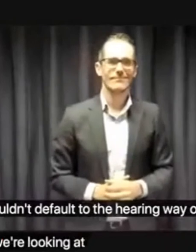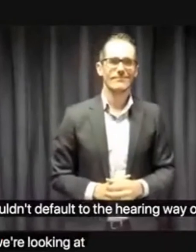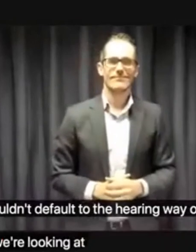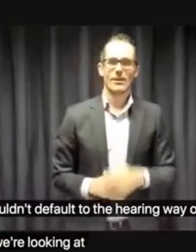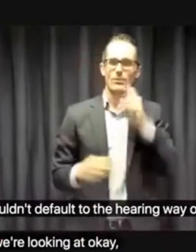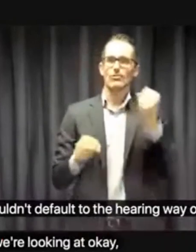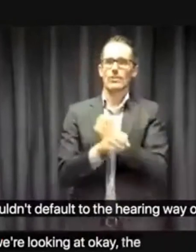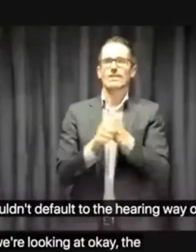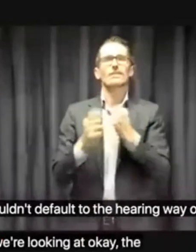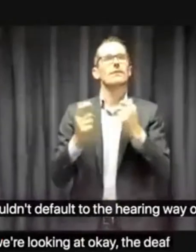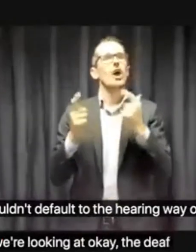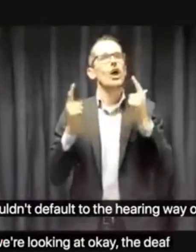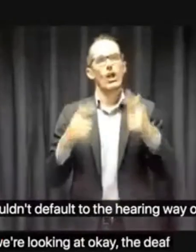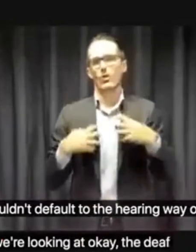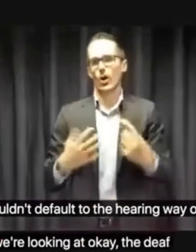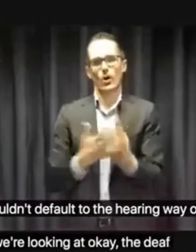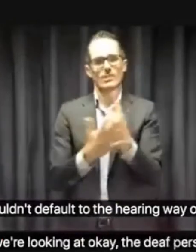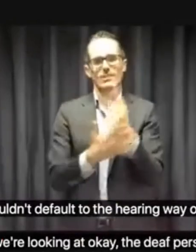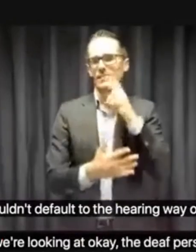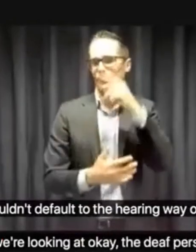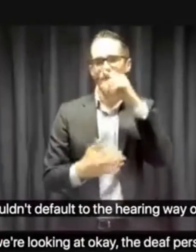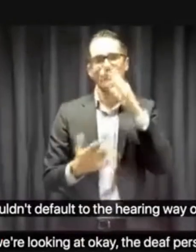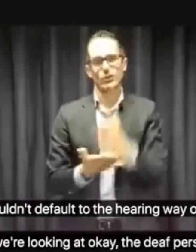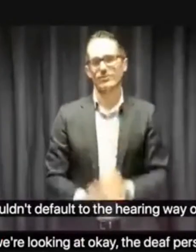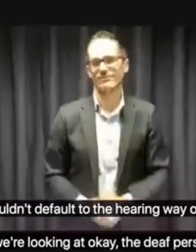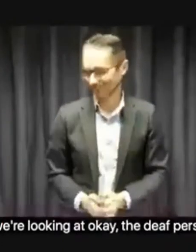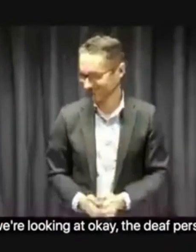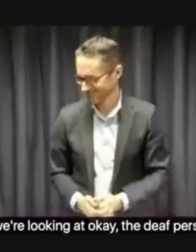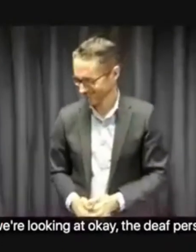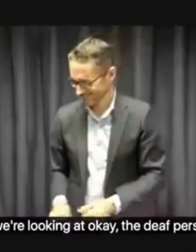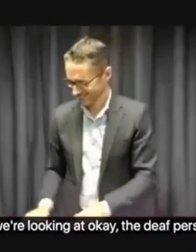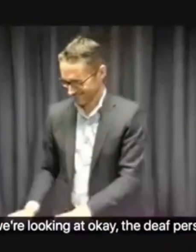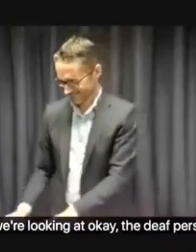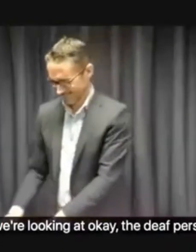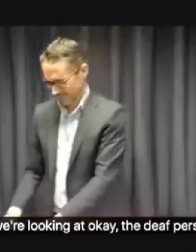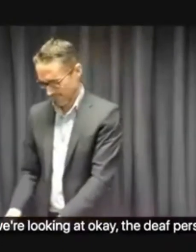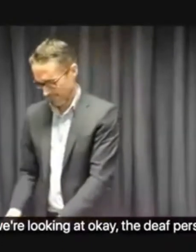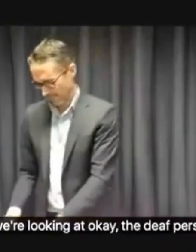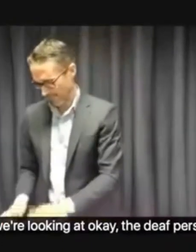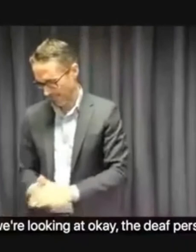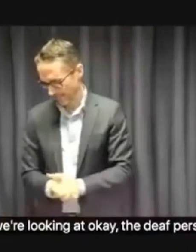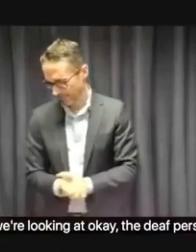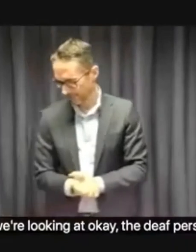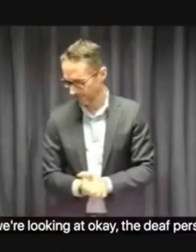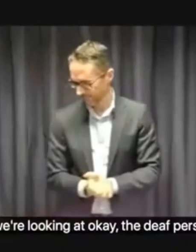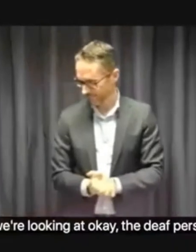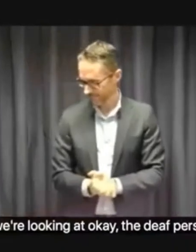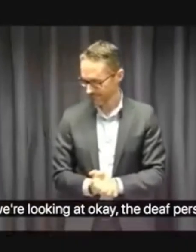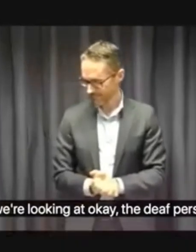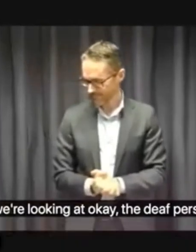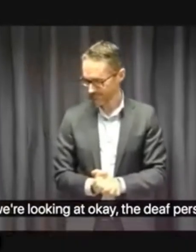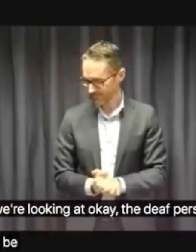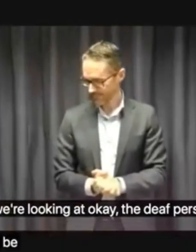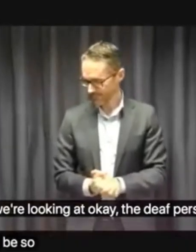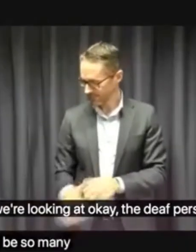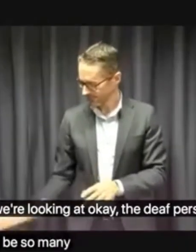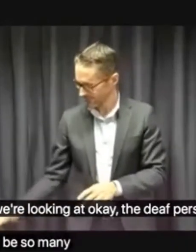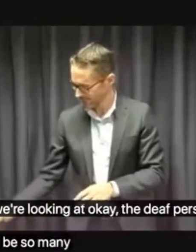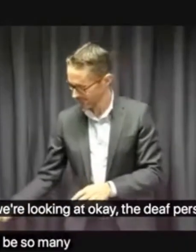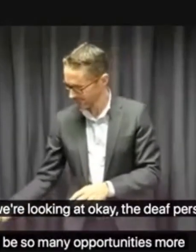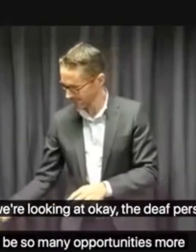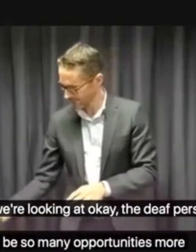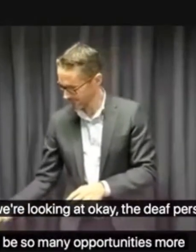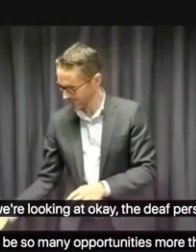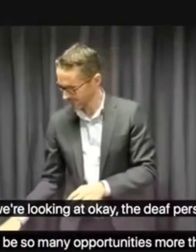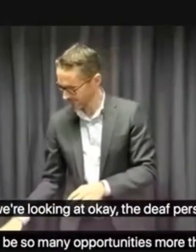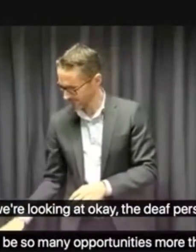people to modify and look for a change. There'd be so many opportunities more than what's occurred in the past when operating in